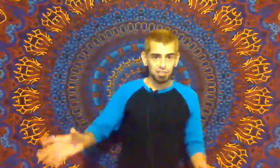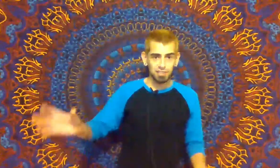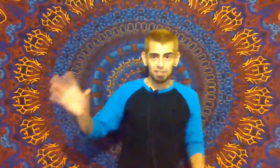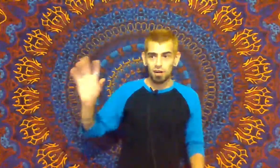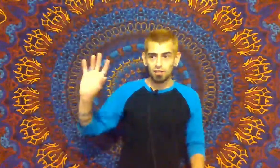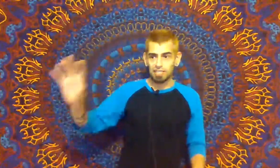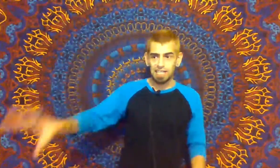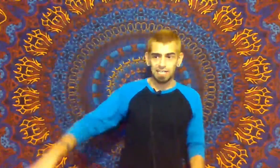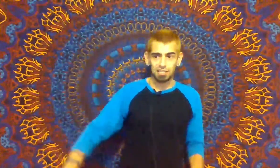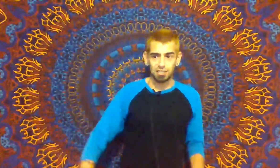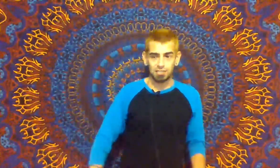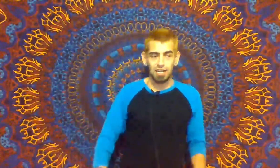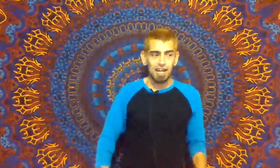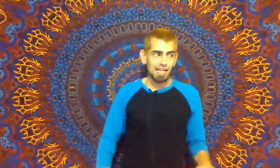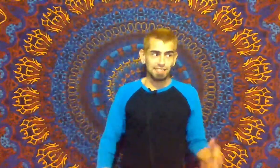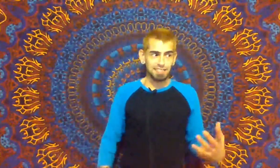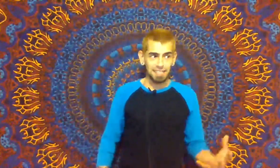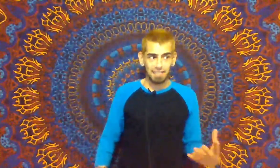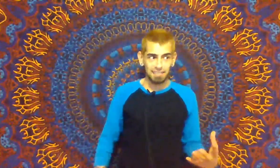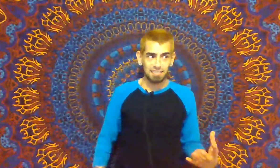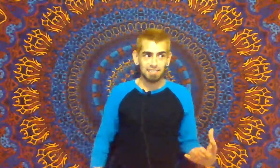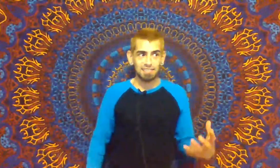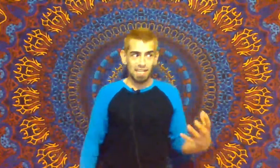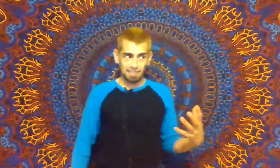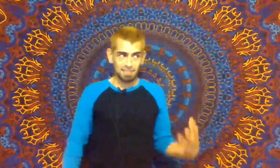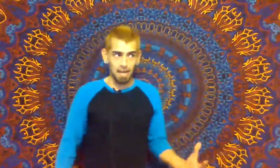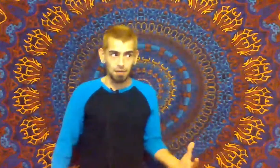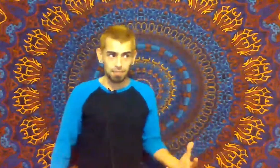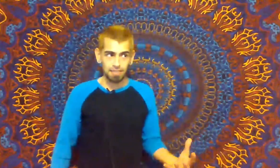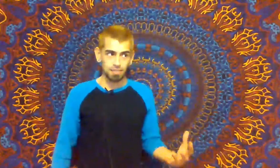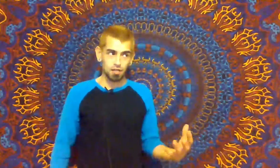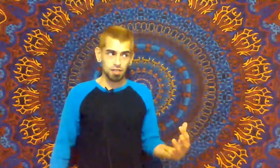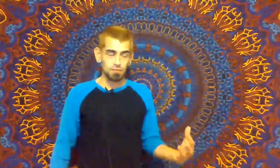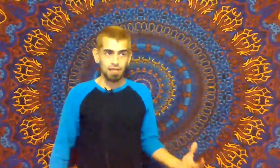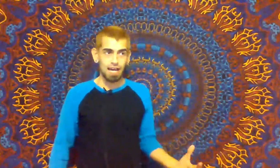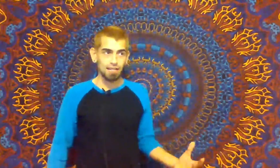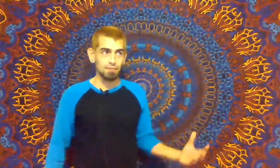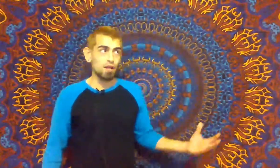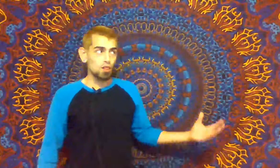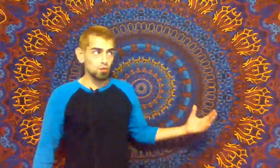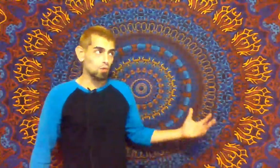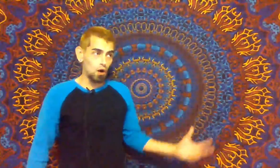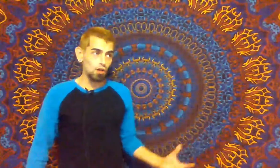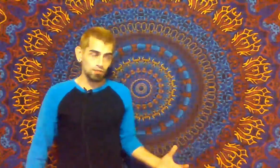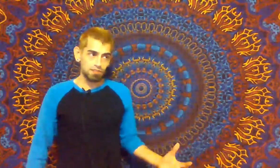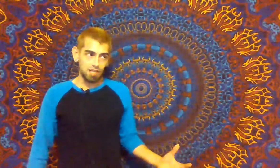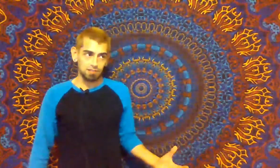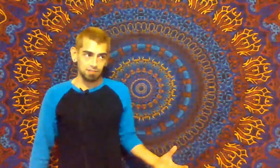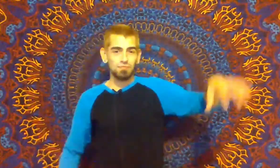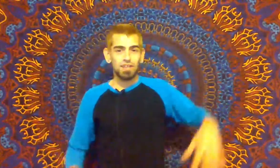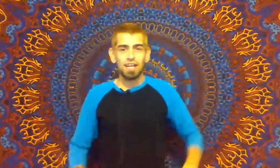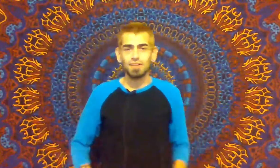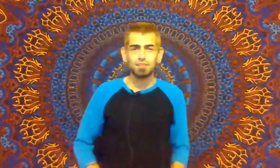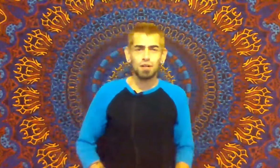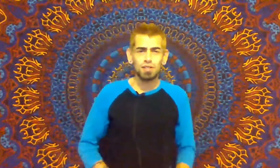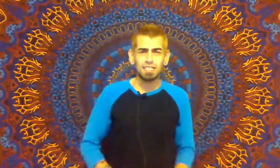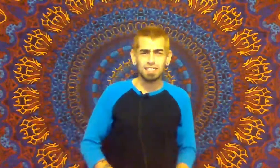ancient architecture, and skeletons and zombies are coming at him through all of the tunnels. And there's all kinds of